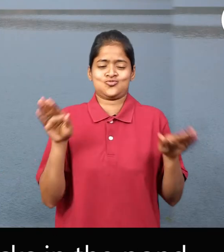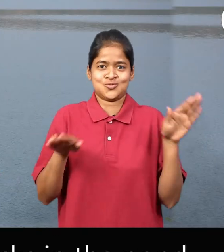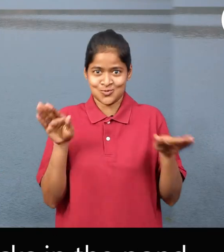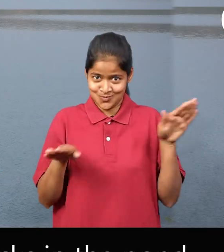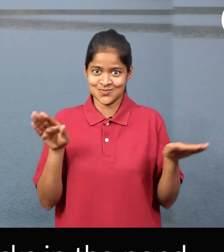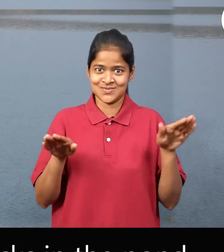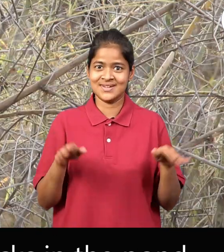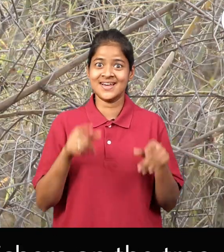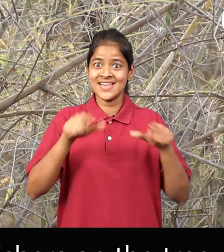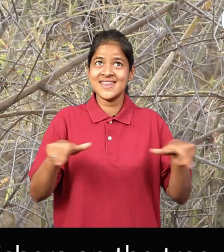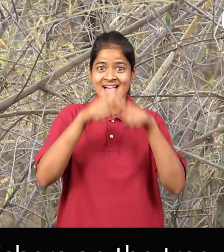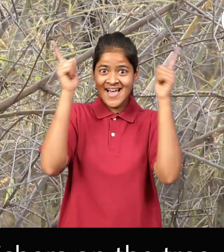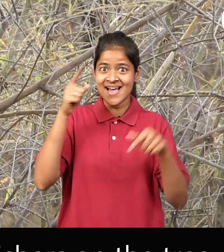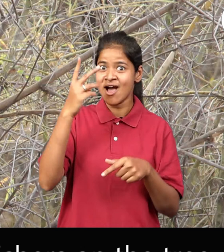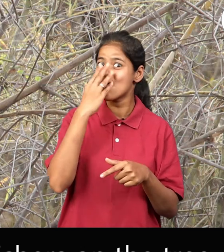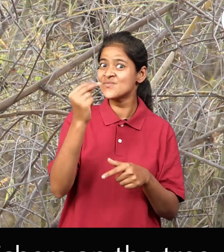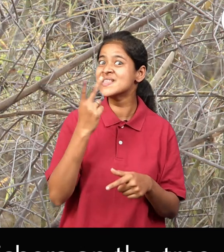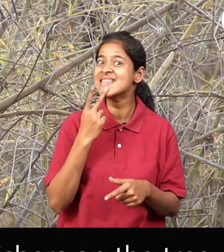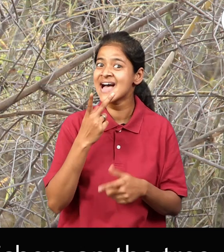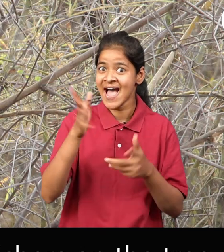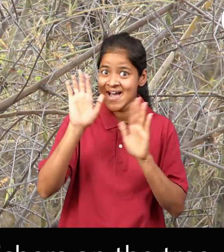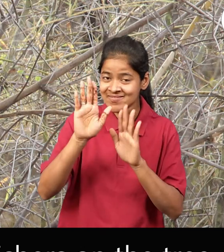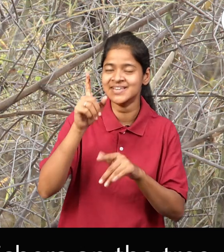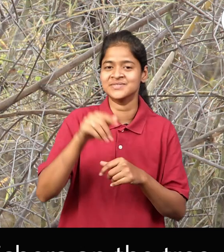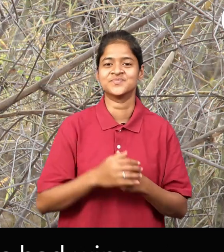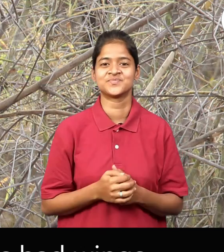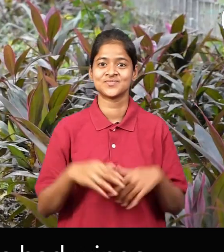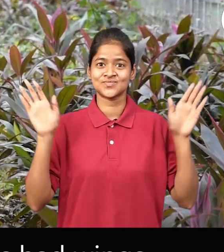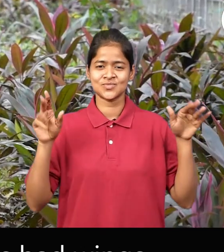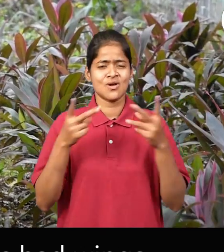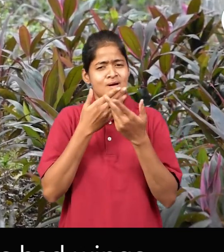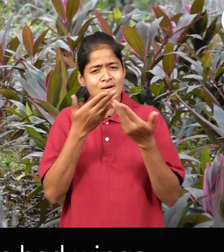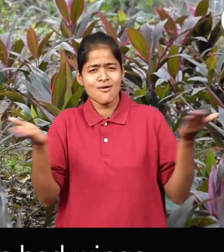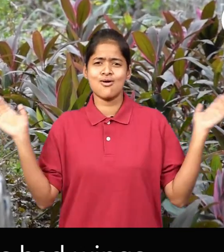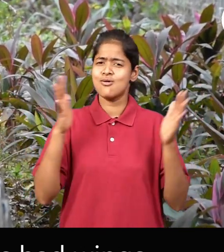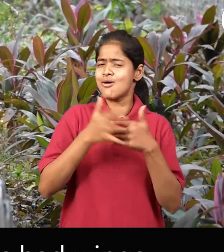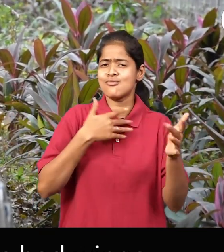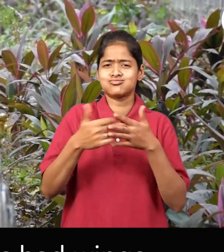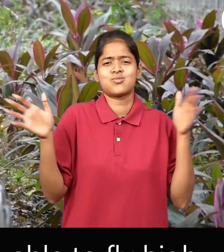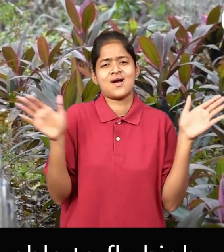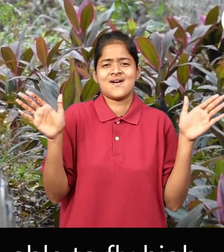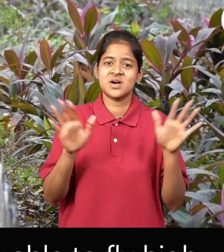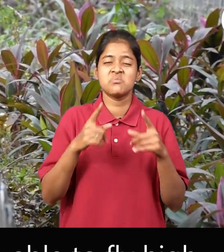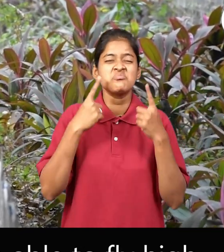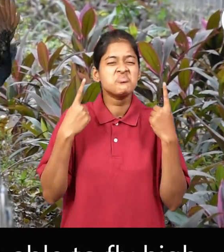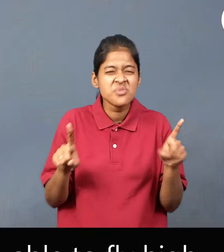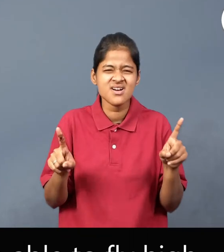in the pond there were kingfishers on the tree all the birds had wings but not all were